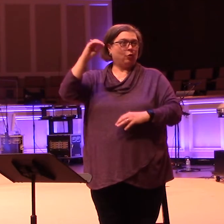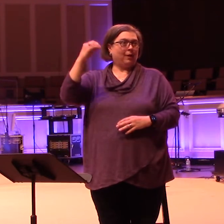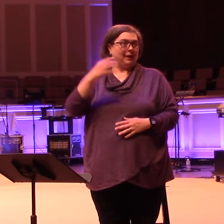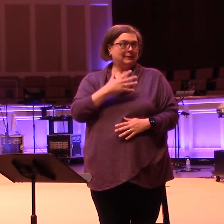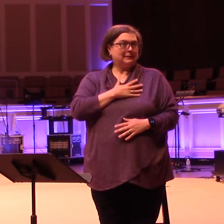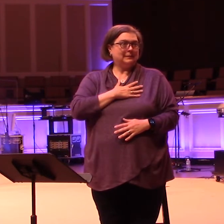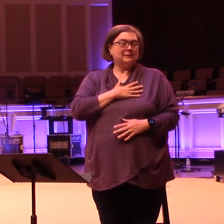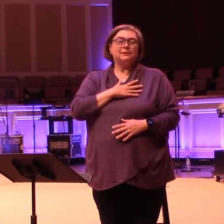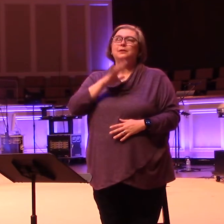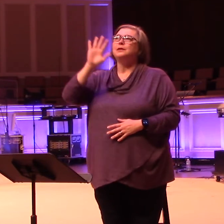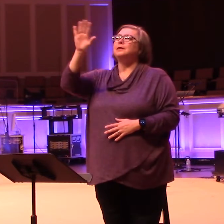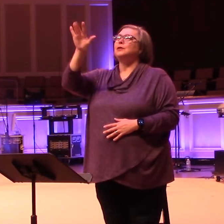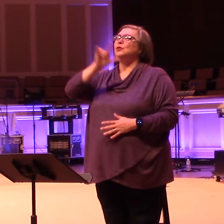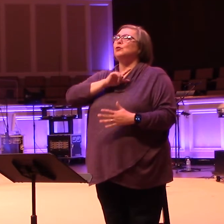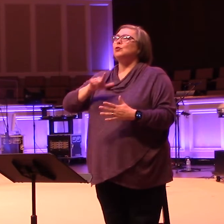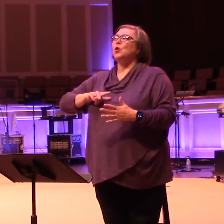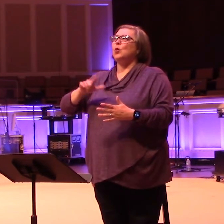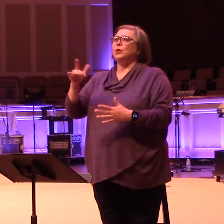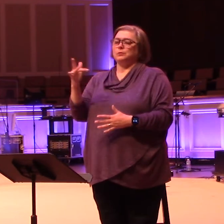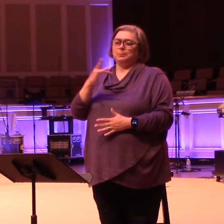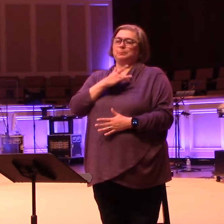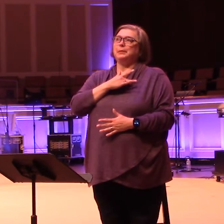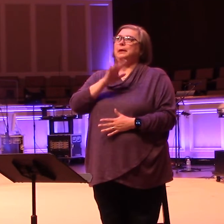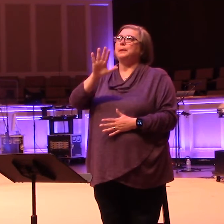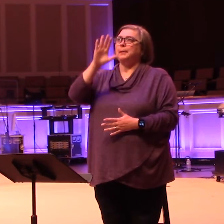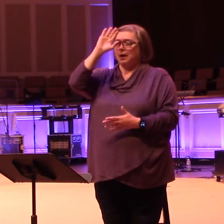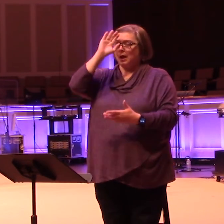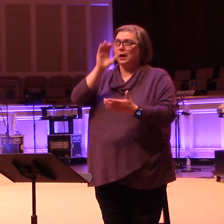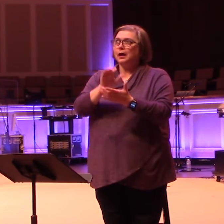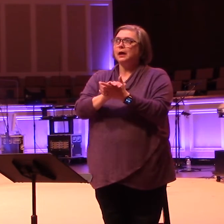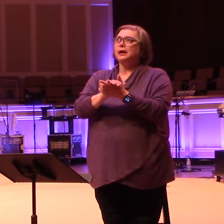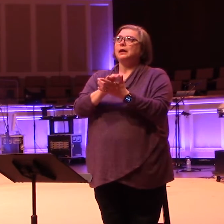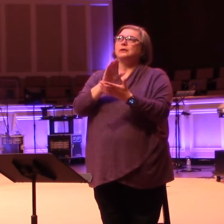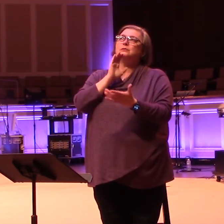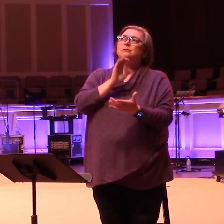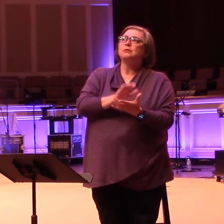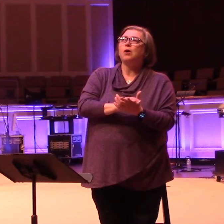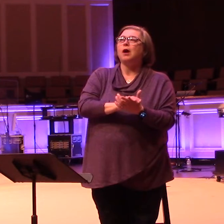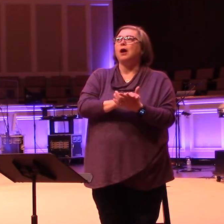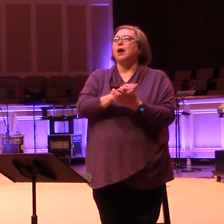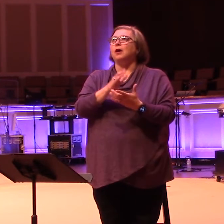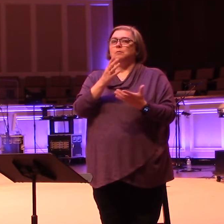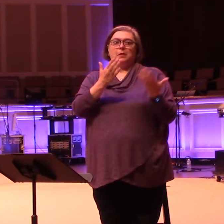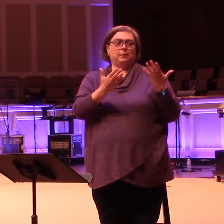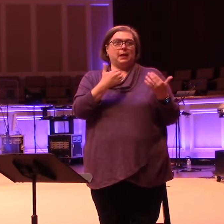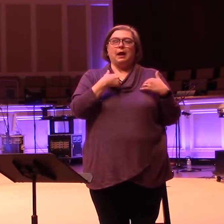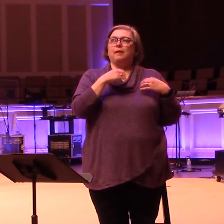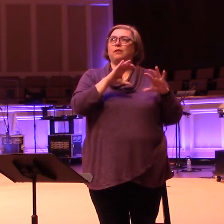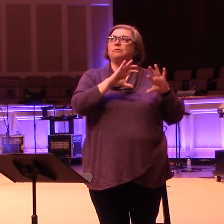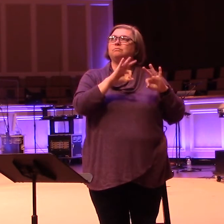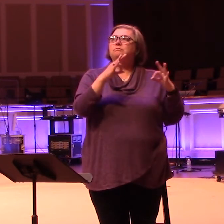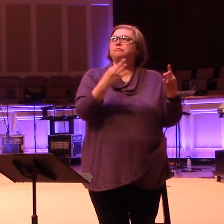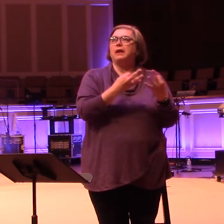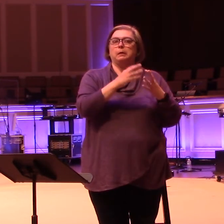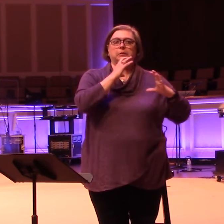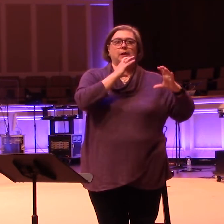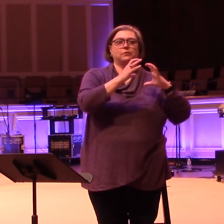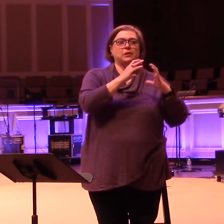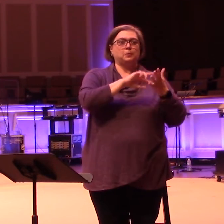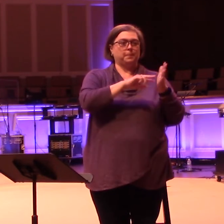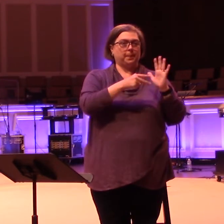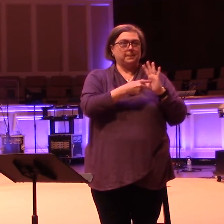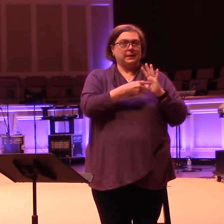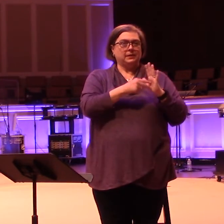Would you speak to me? Would you speak to my spouse? Would you speak to my family? Maybe you need to have a whole family conversation about what it's going to mean to